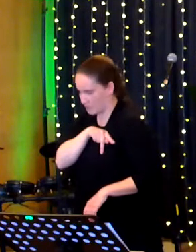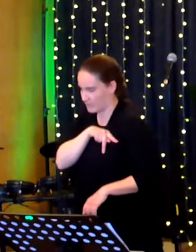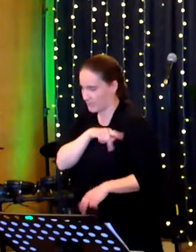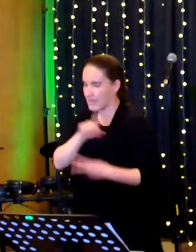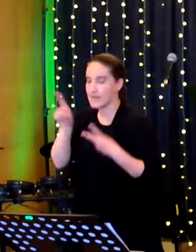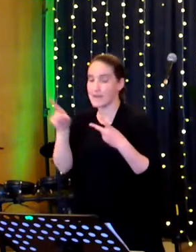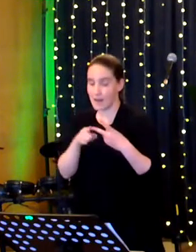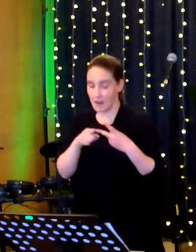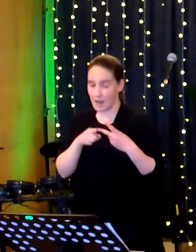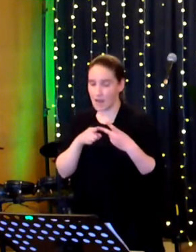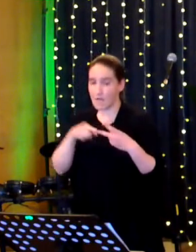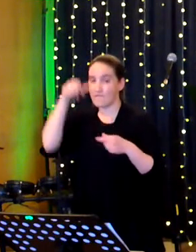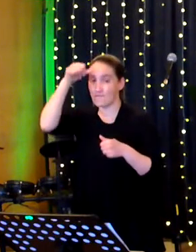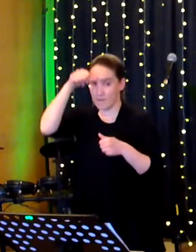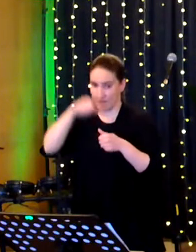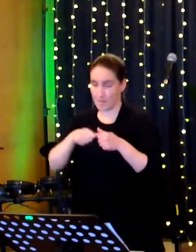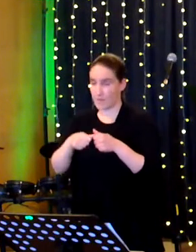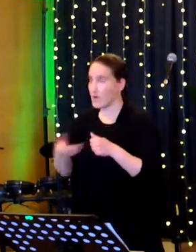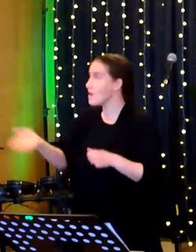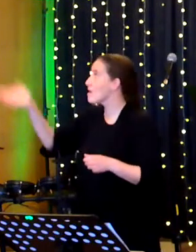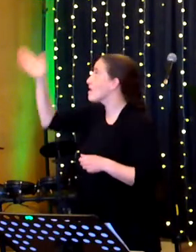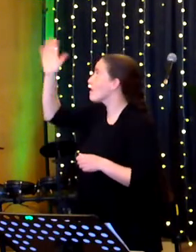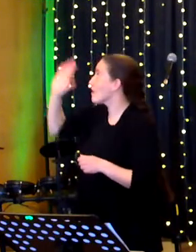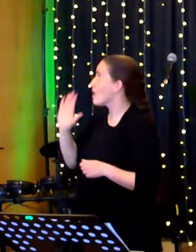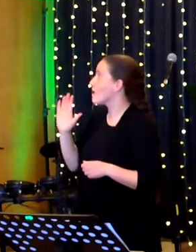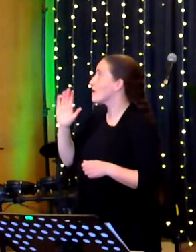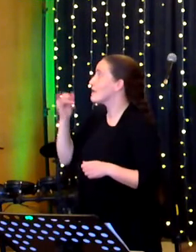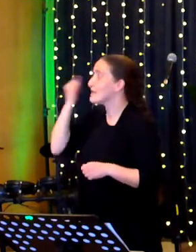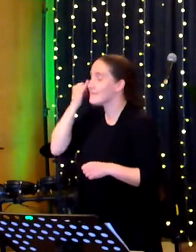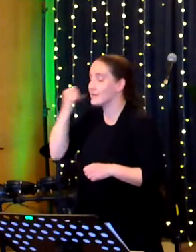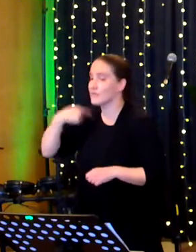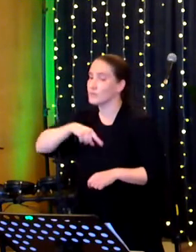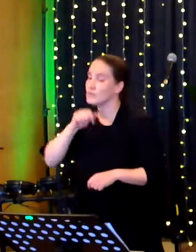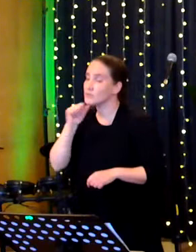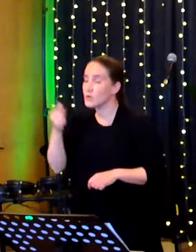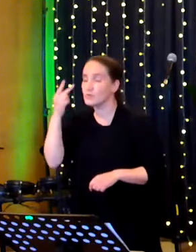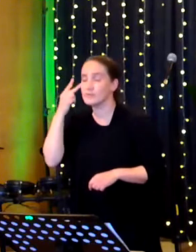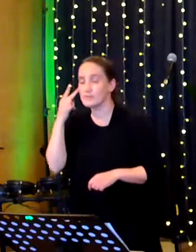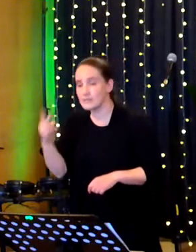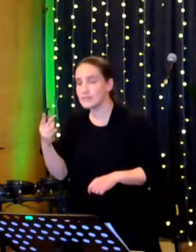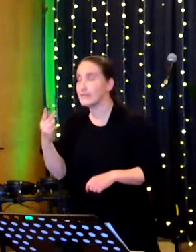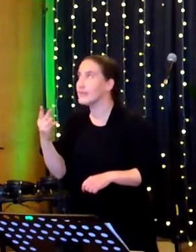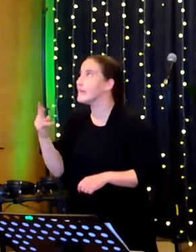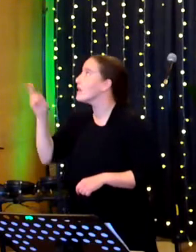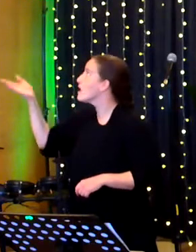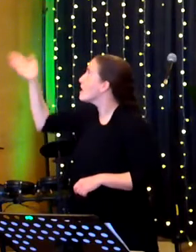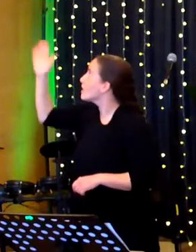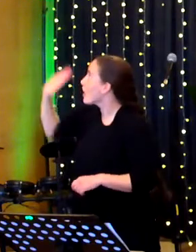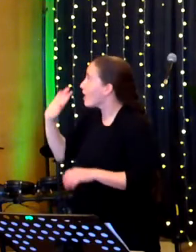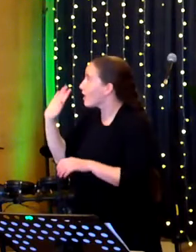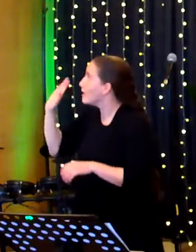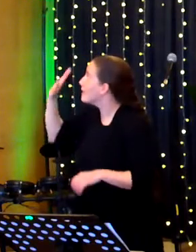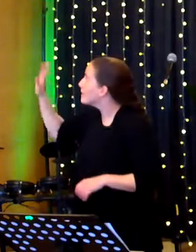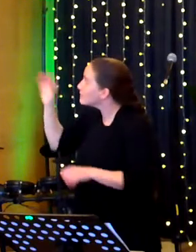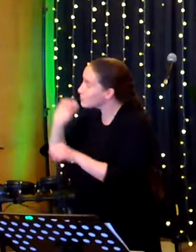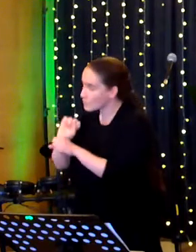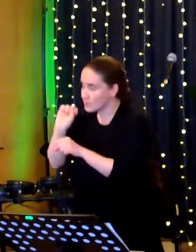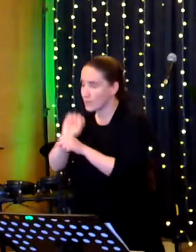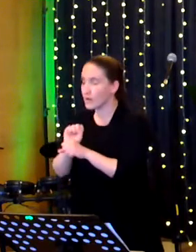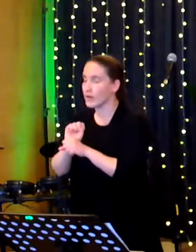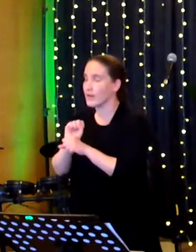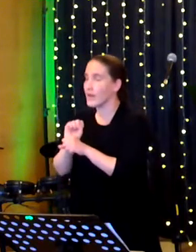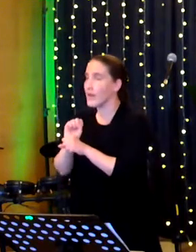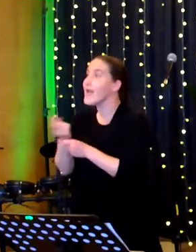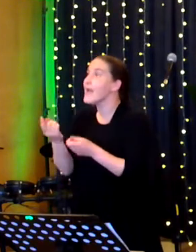more than we will ever understand. He hears us. He is at work. Sometimes it may not